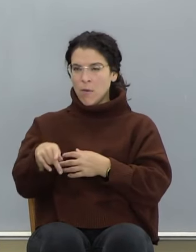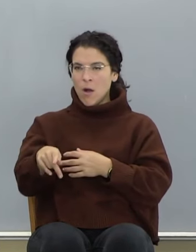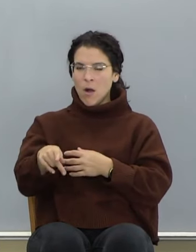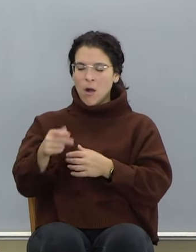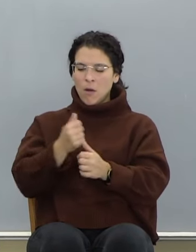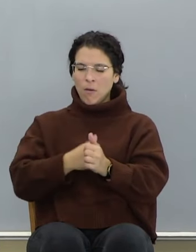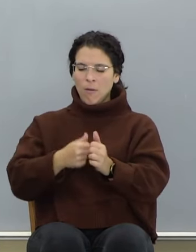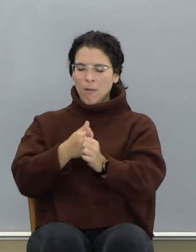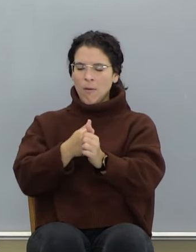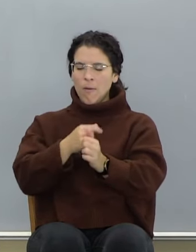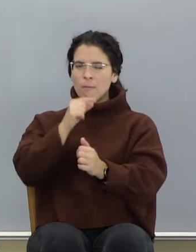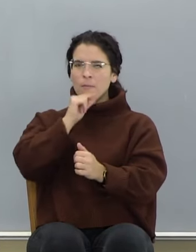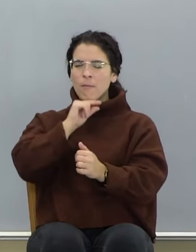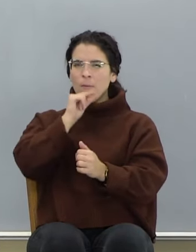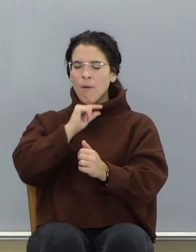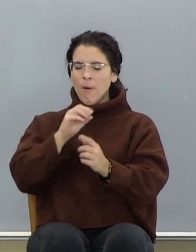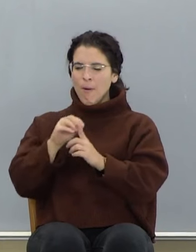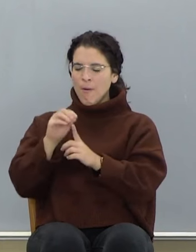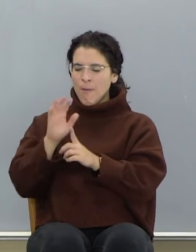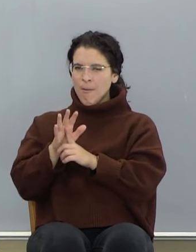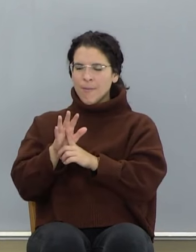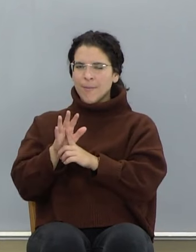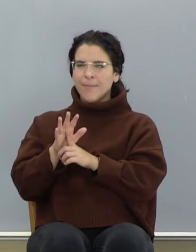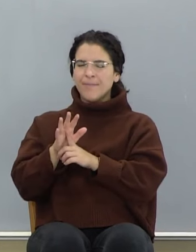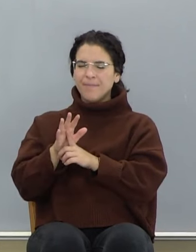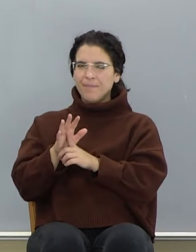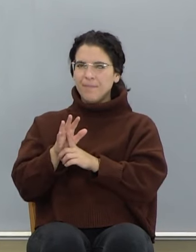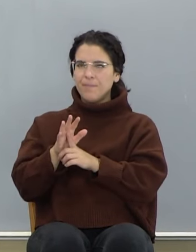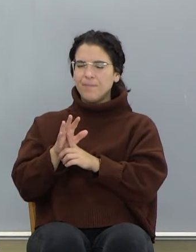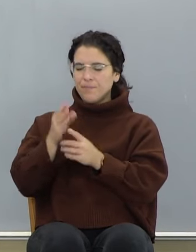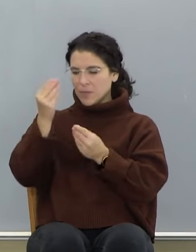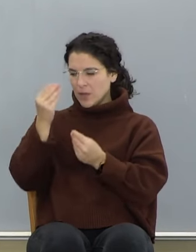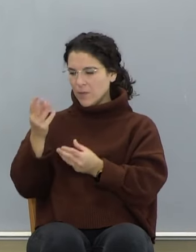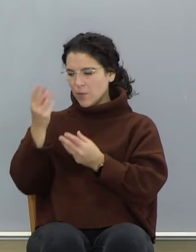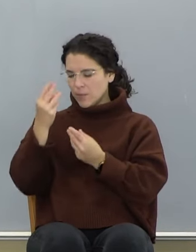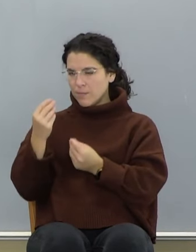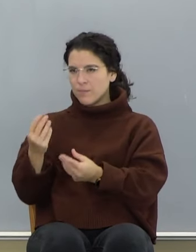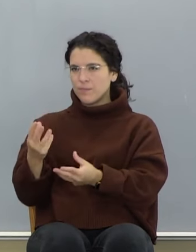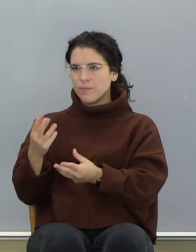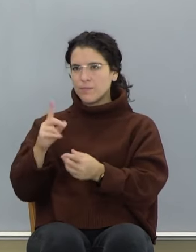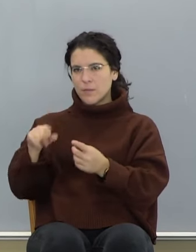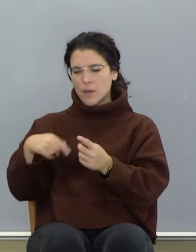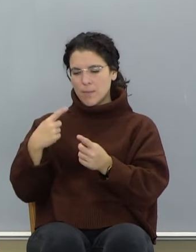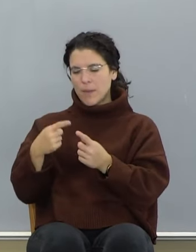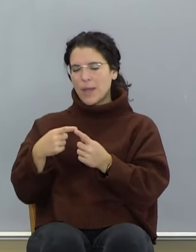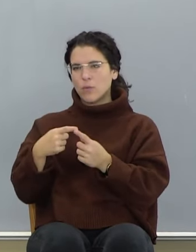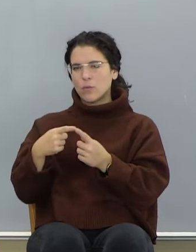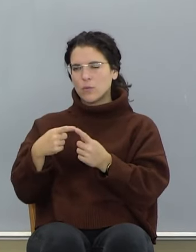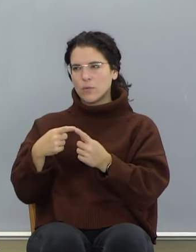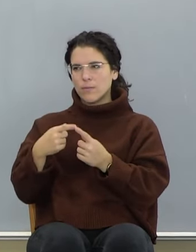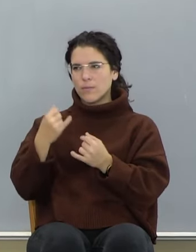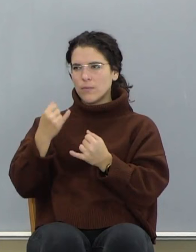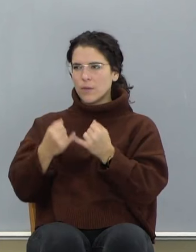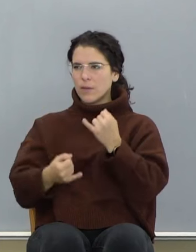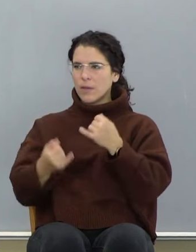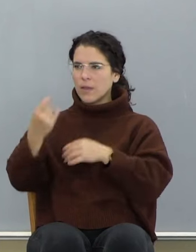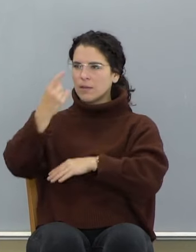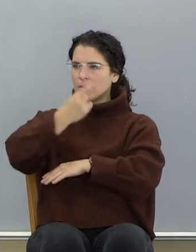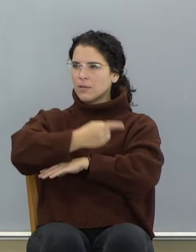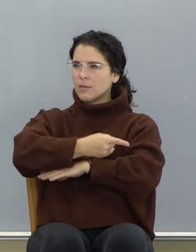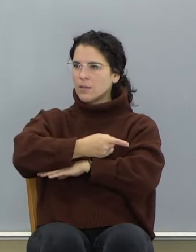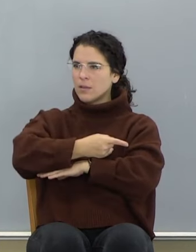the apostle of the Gentiles, reveals information about the last